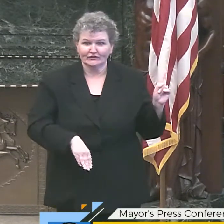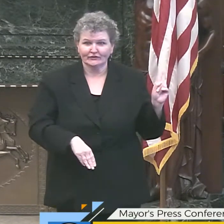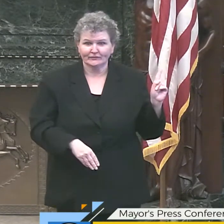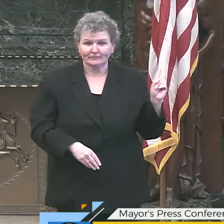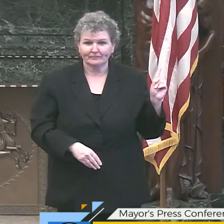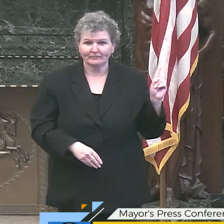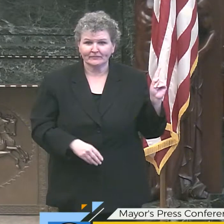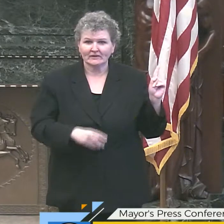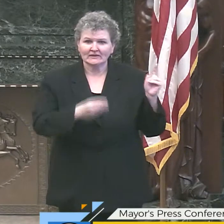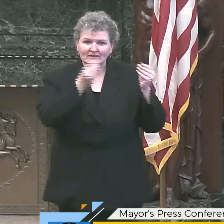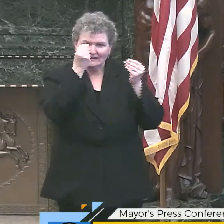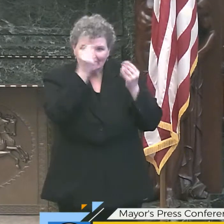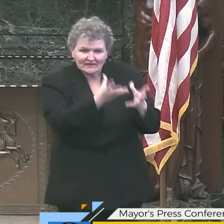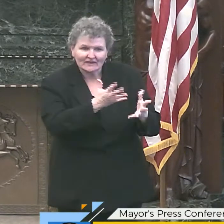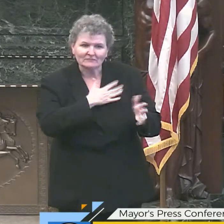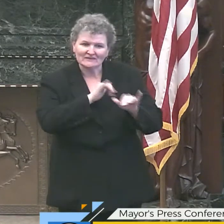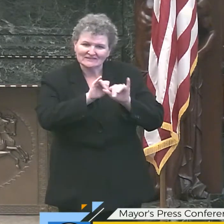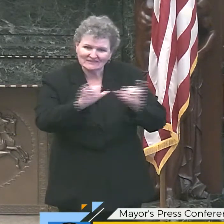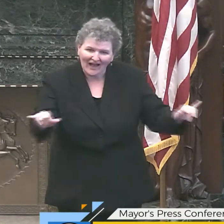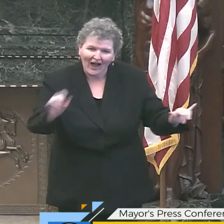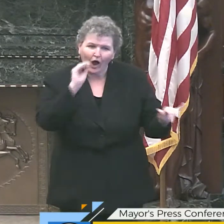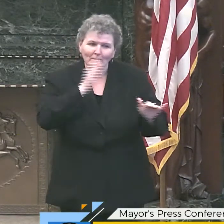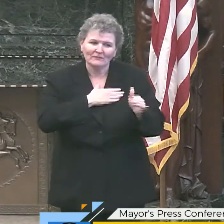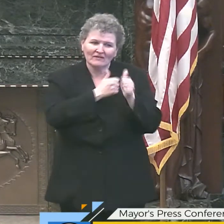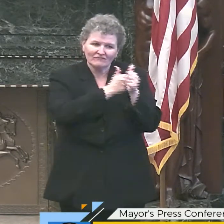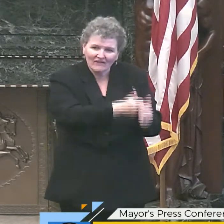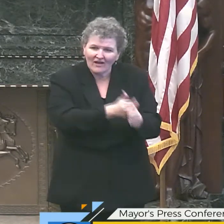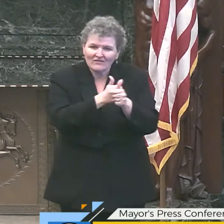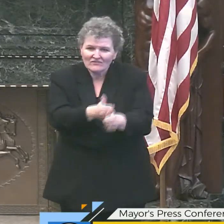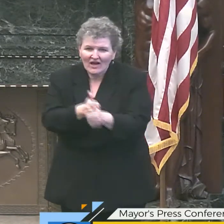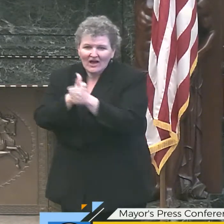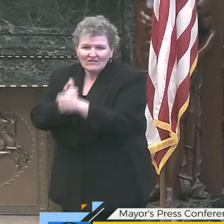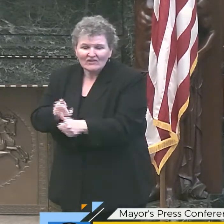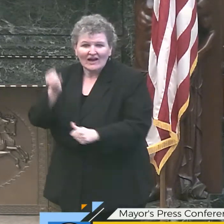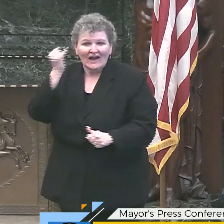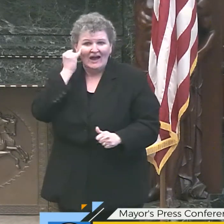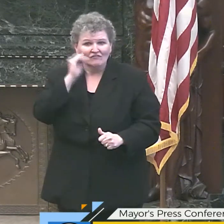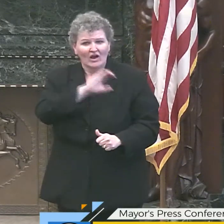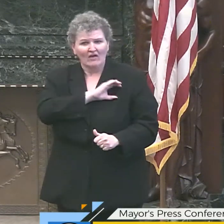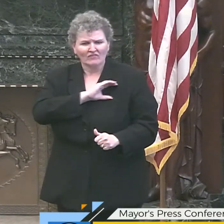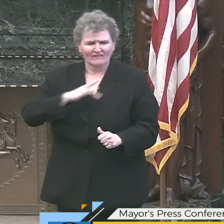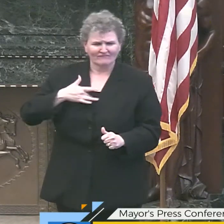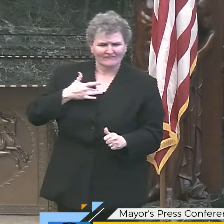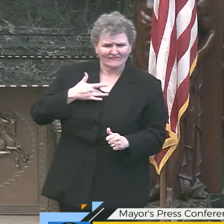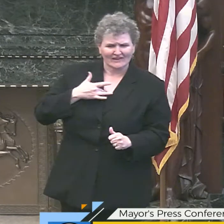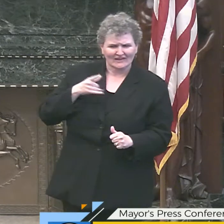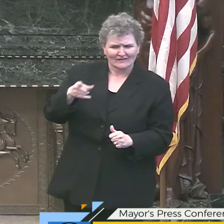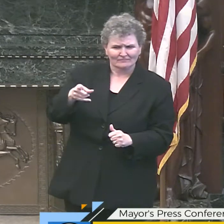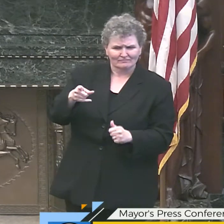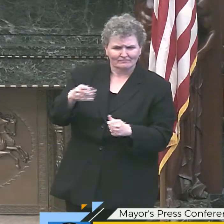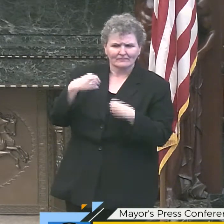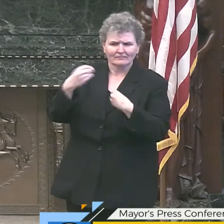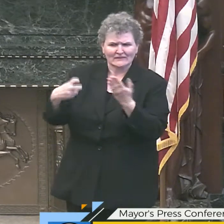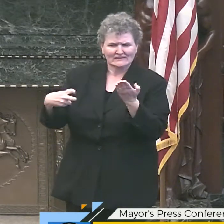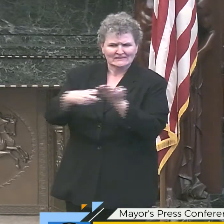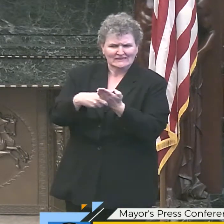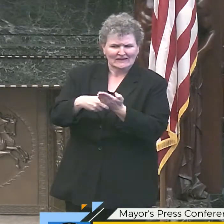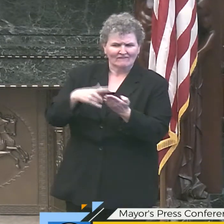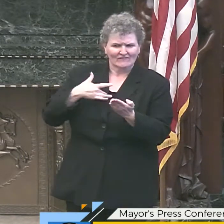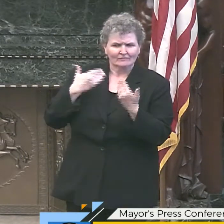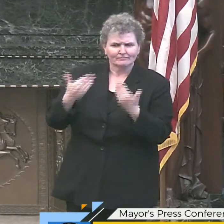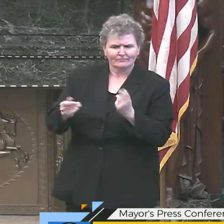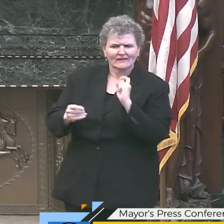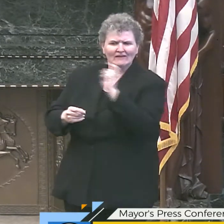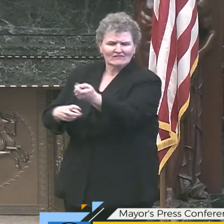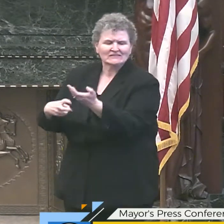will consist of warnings, and the officers have discretion to issue citations. Others can help as well. We are calling on the district